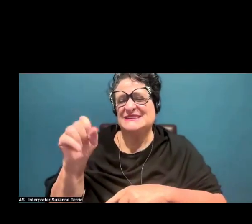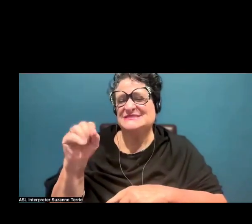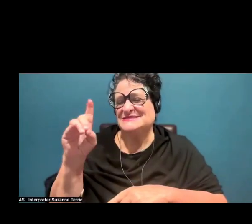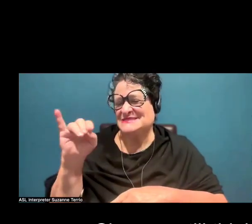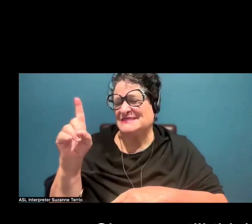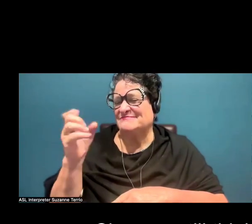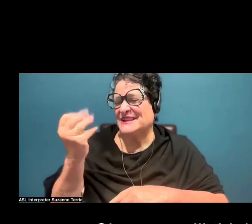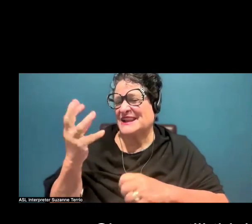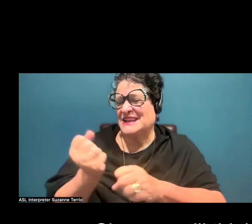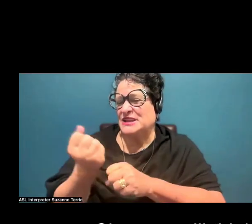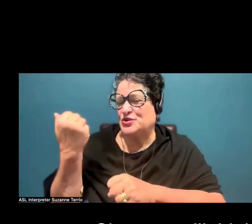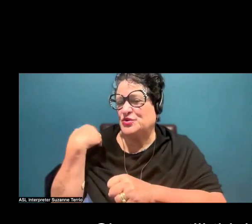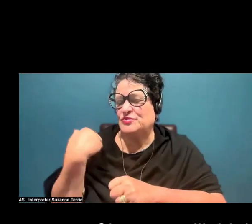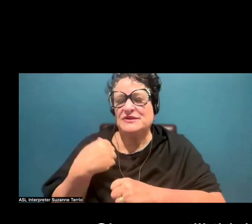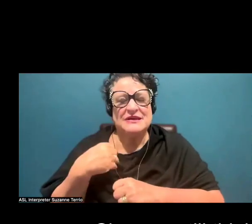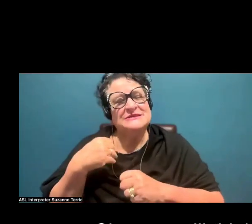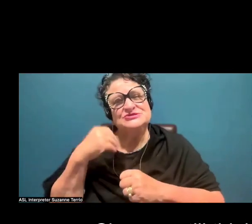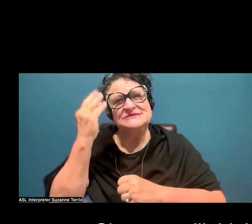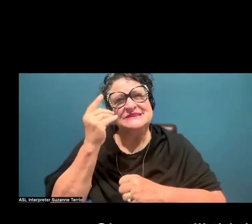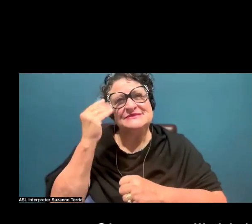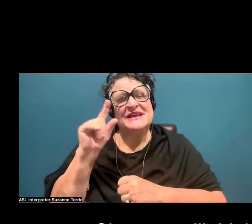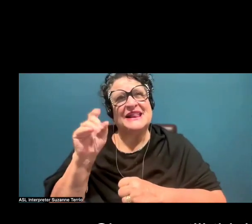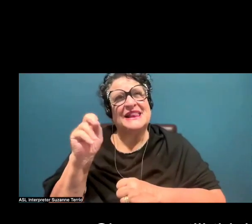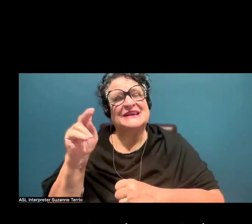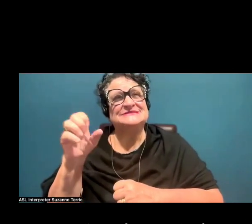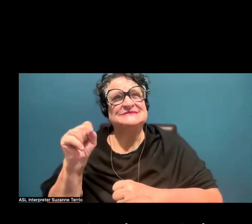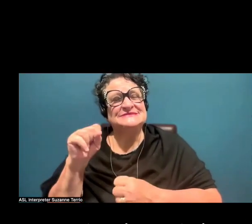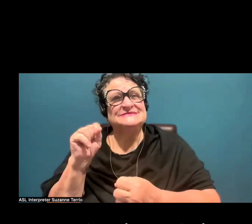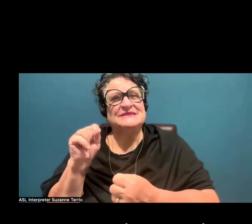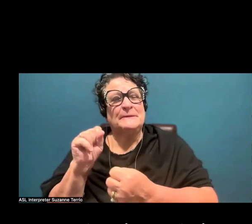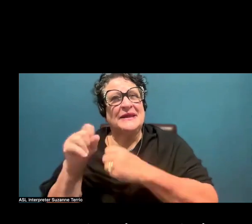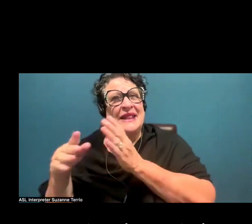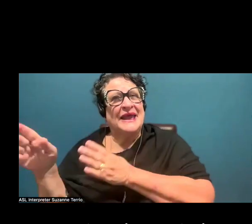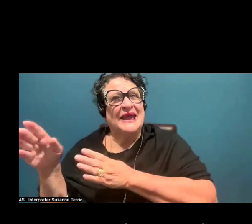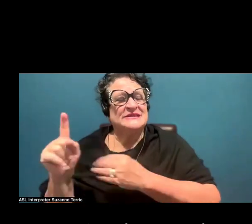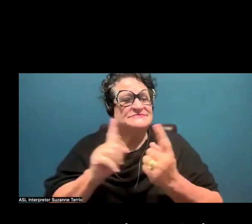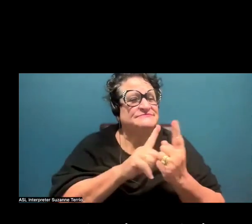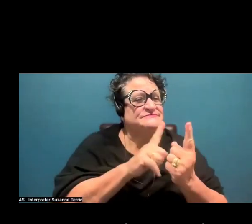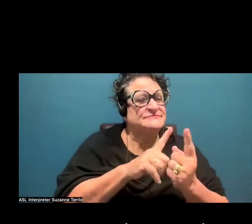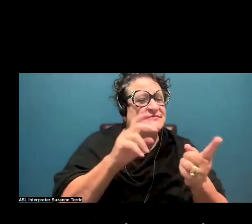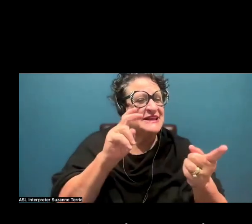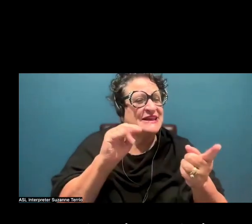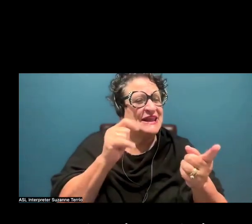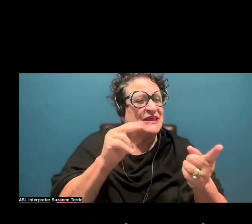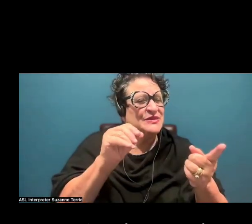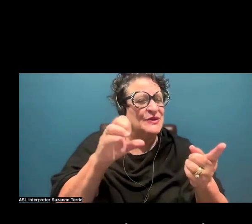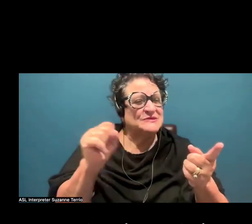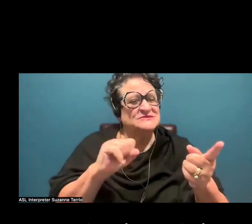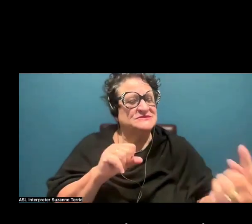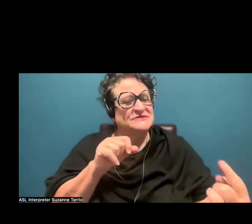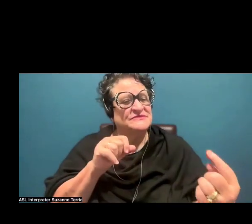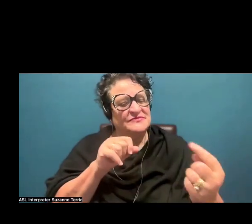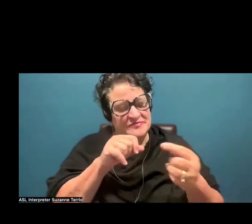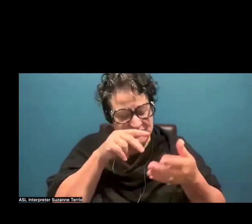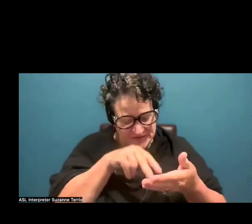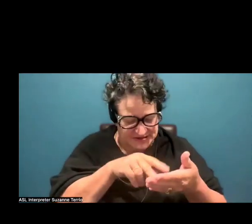not. She was still thinking about Lexus's plan when she bumped into Nitsos, stepping onto her path from an adjacent one, with his eyes fixed on a book he